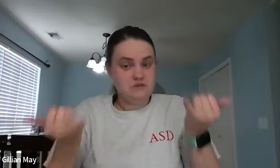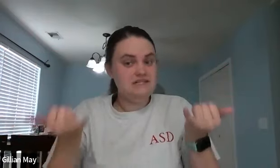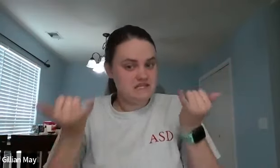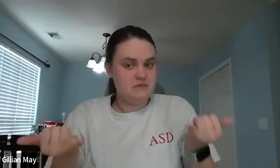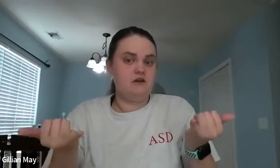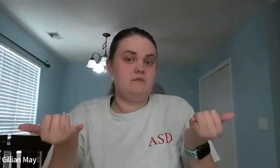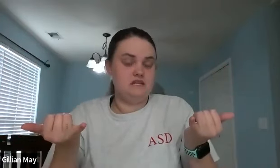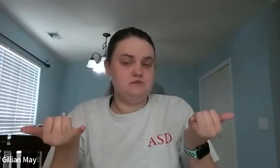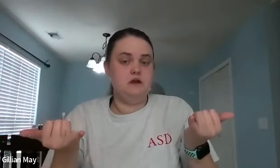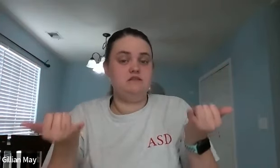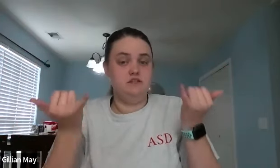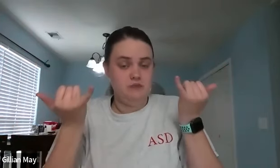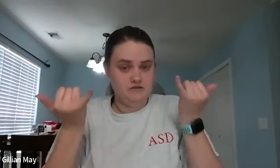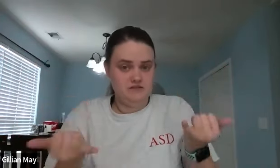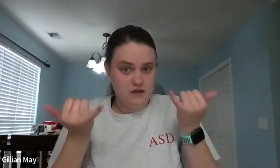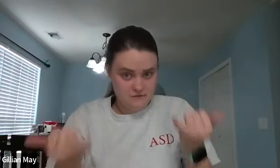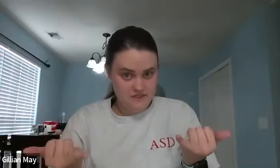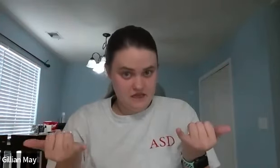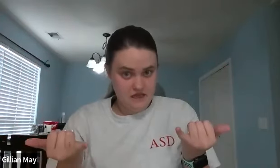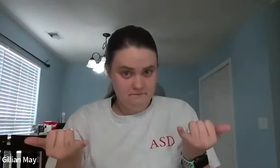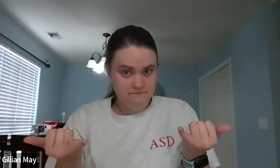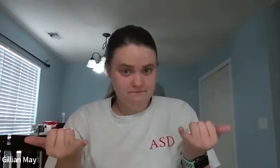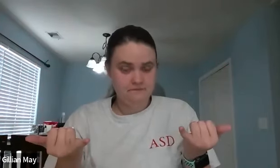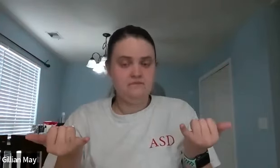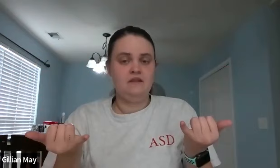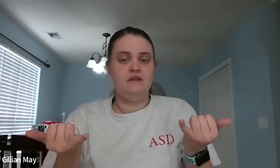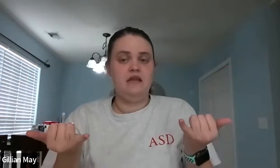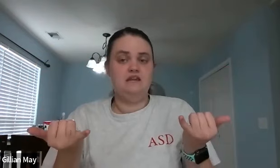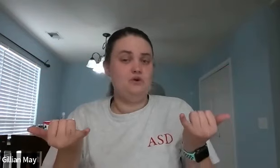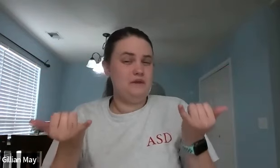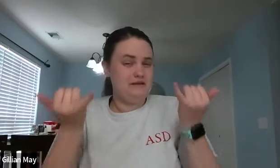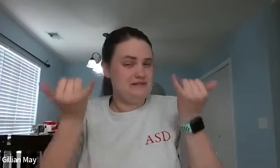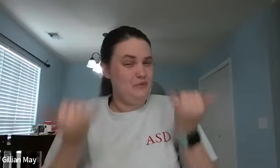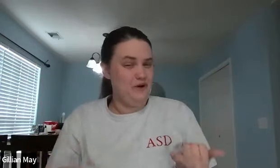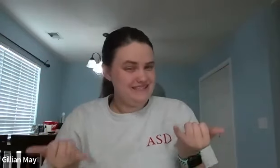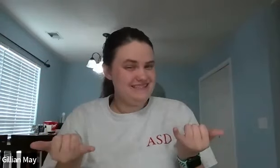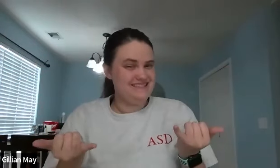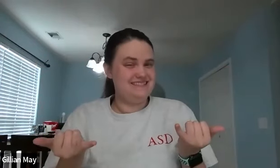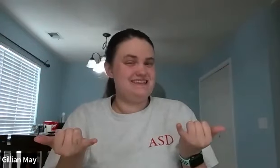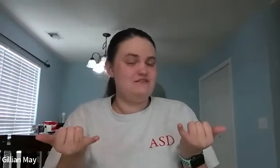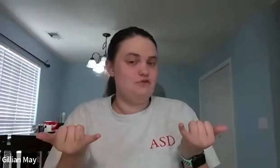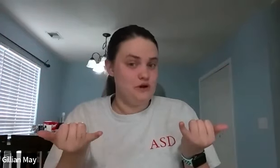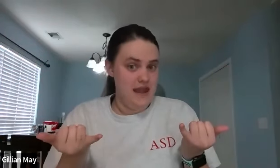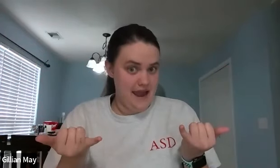it does matter how many times you bounce it. You bounce it twice for today. And if you only bounce it once, that's the sign for